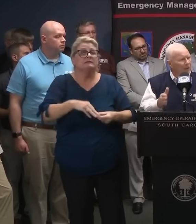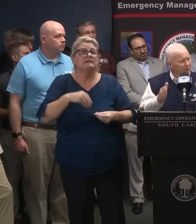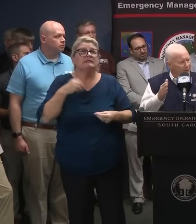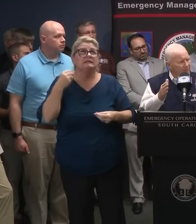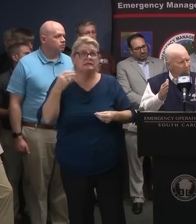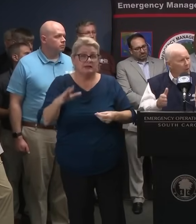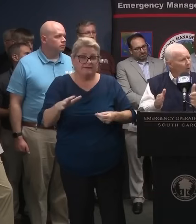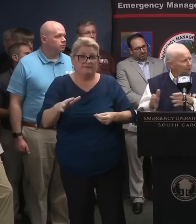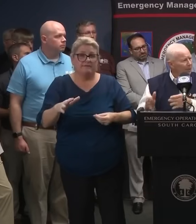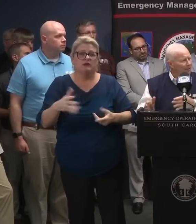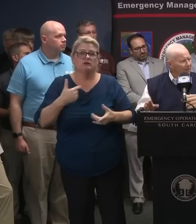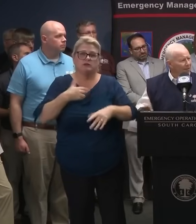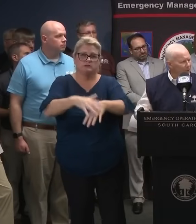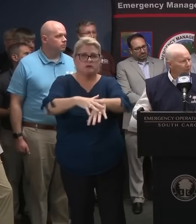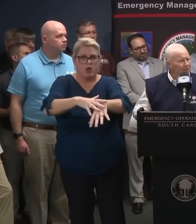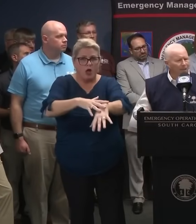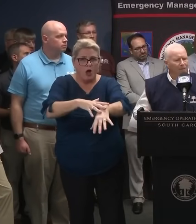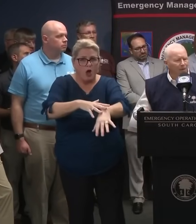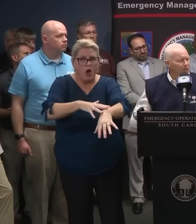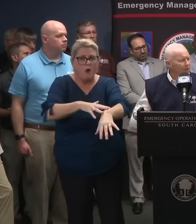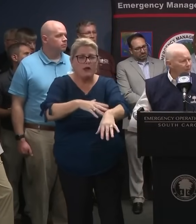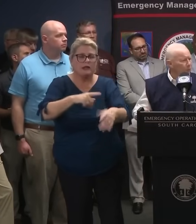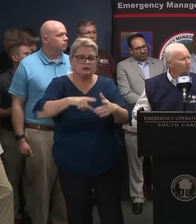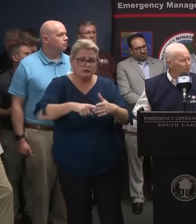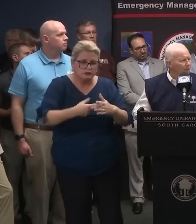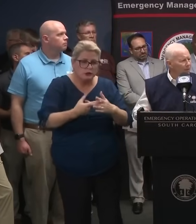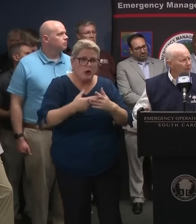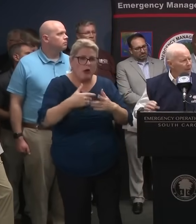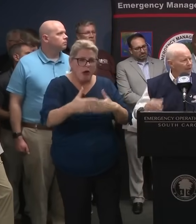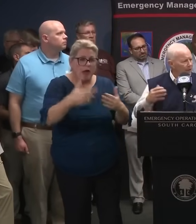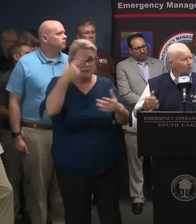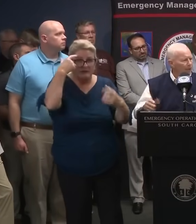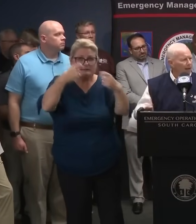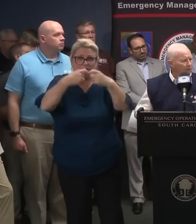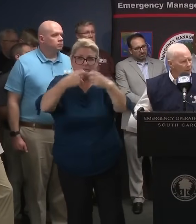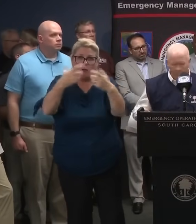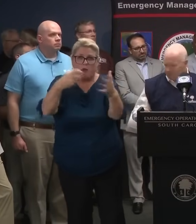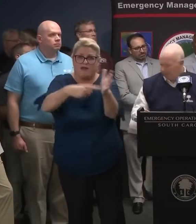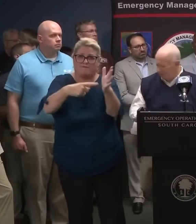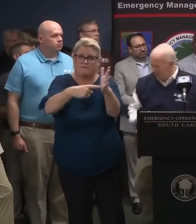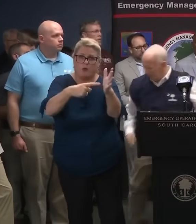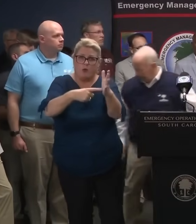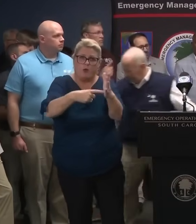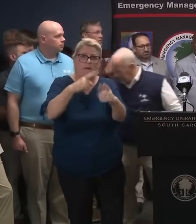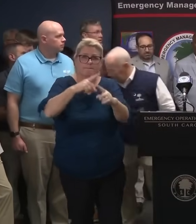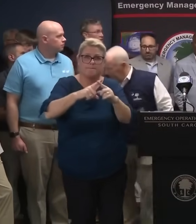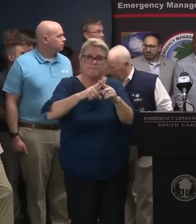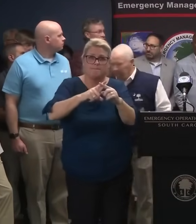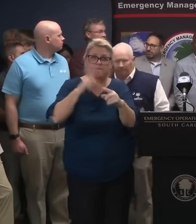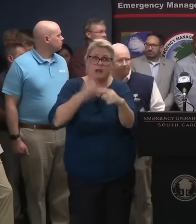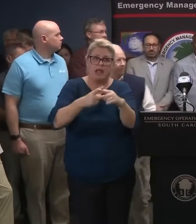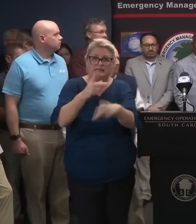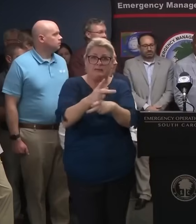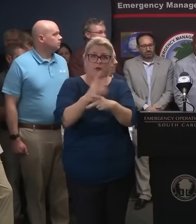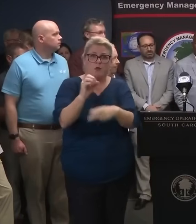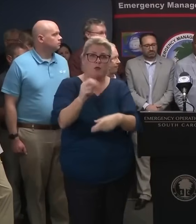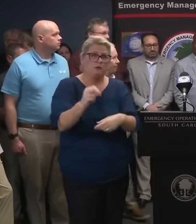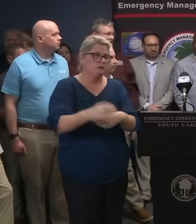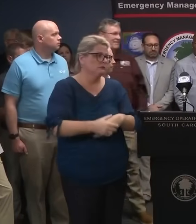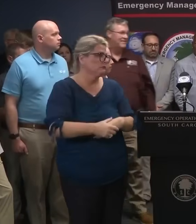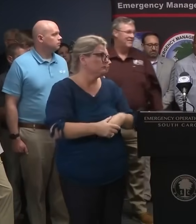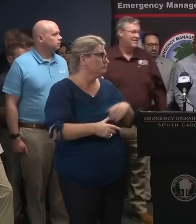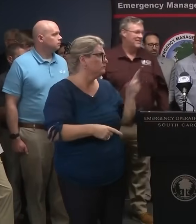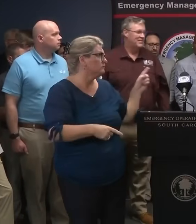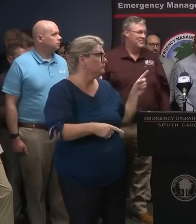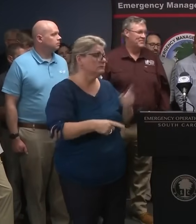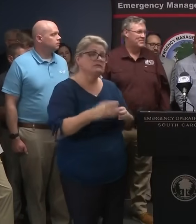we're doing it slowly so that we can keep energy affordable and yet reliable. And another point is,